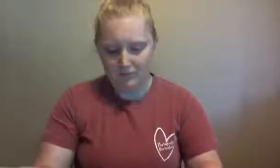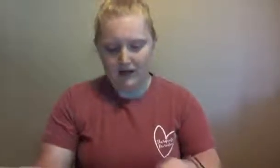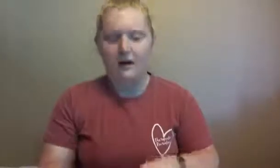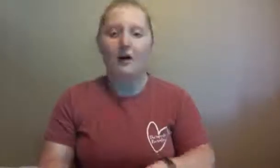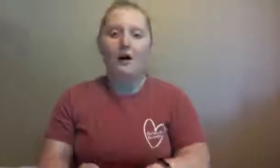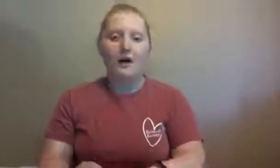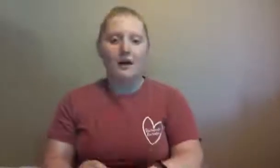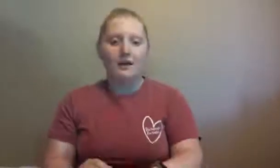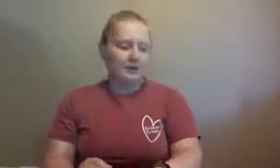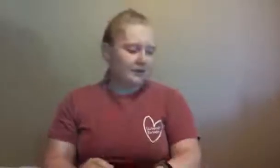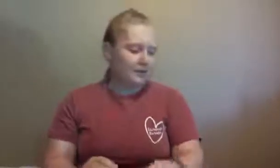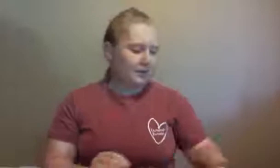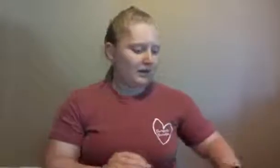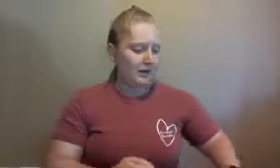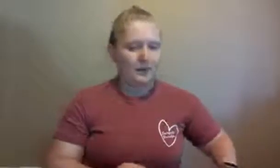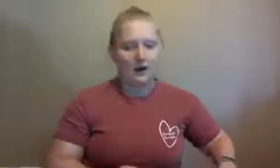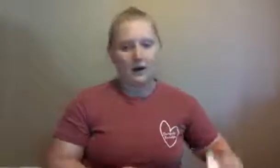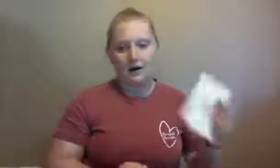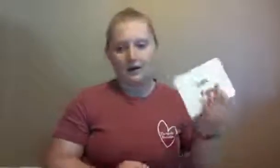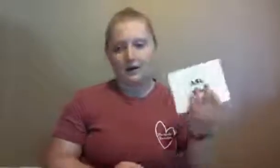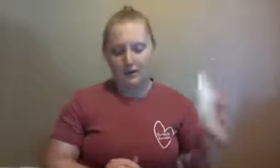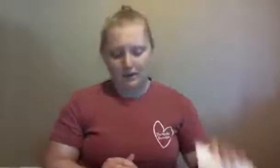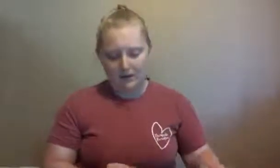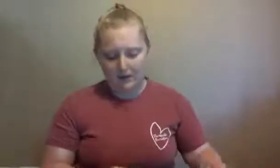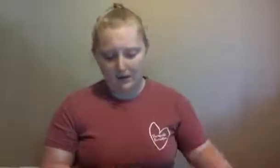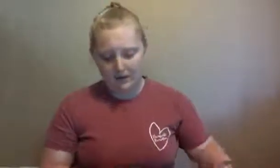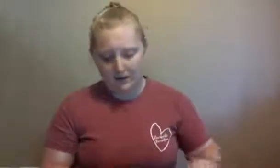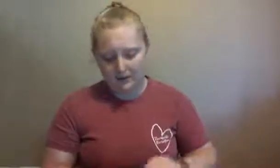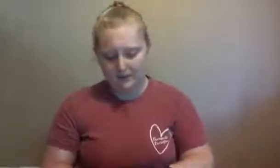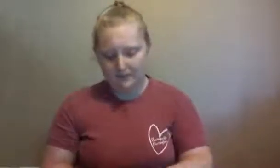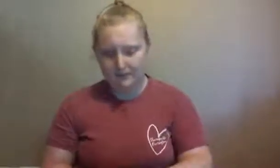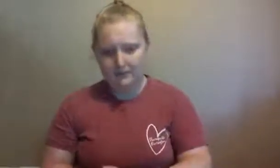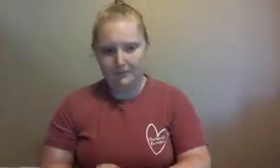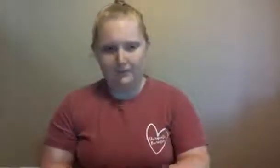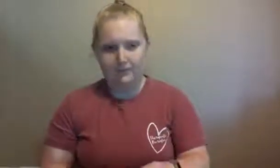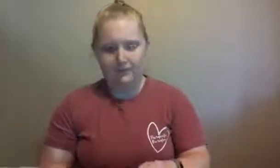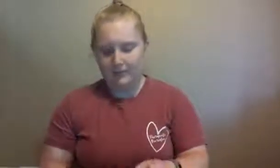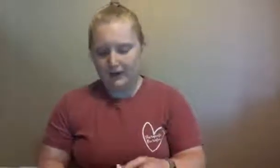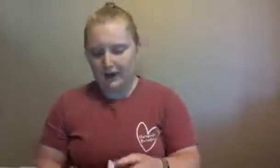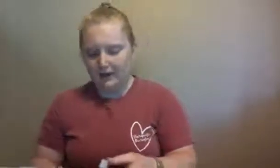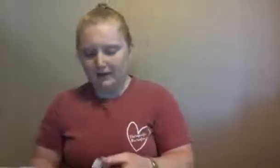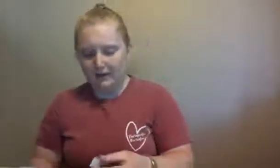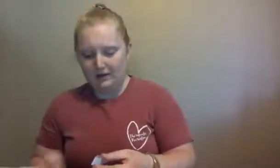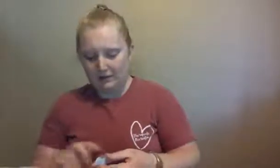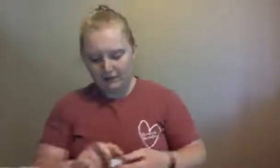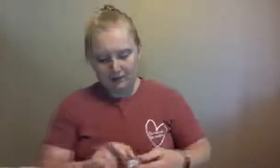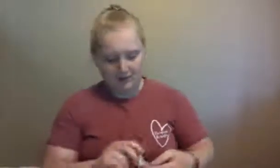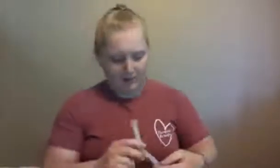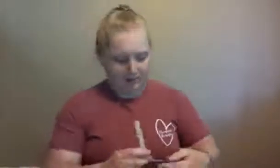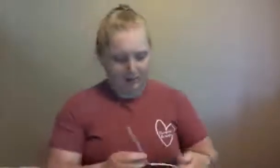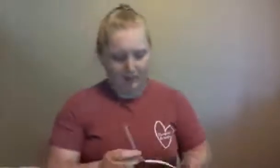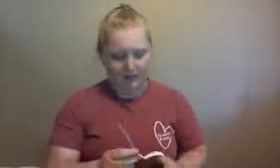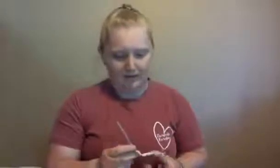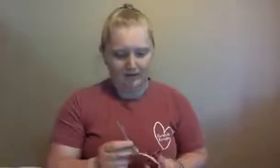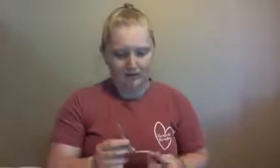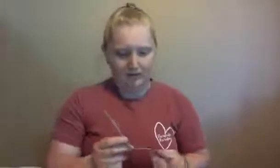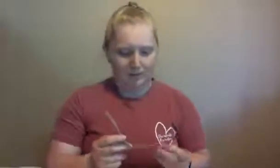And all of these will be from the cards that we went through earlier. Okay, let me set my bowl aside to have more